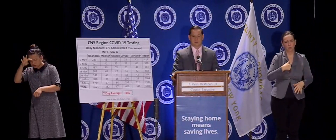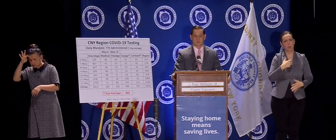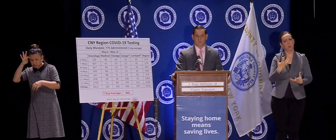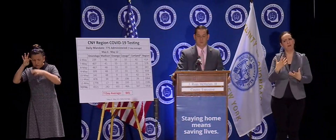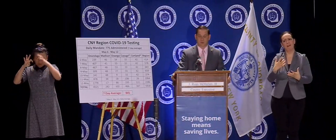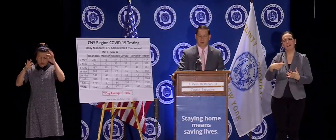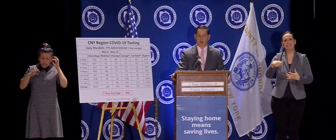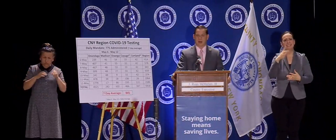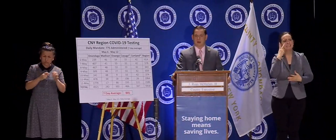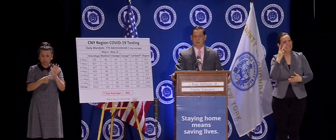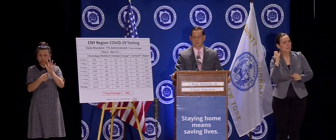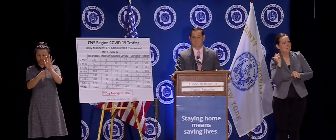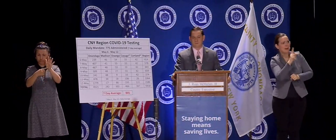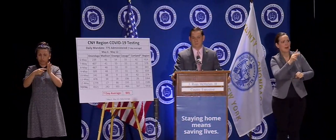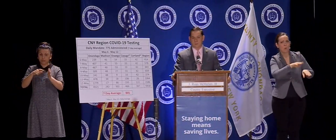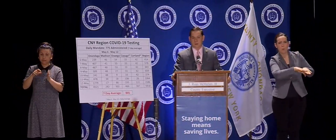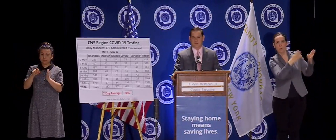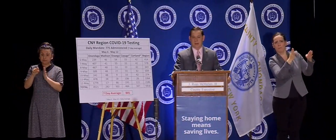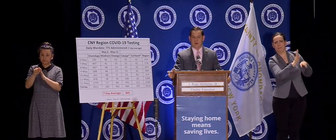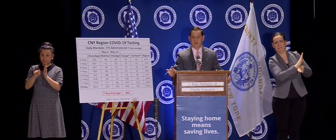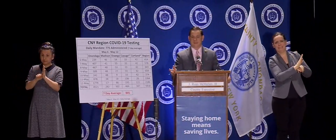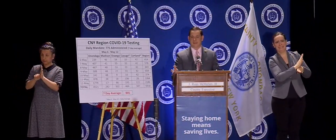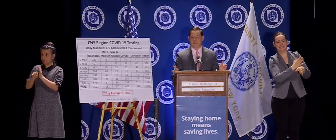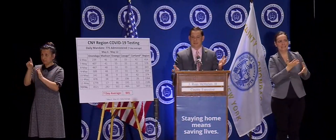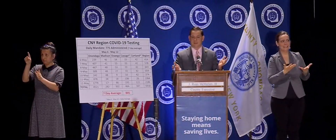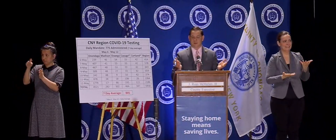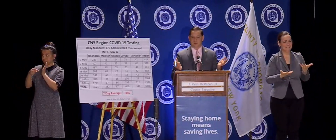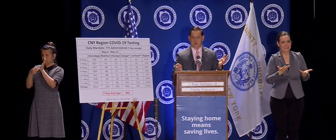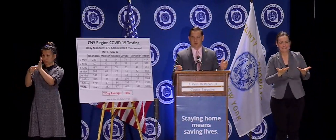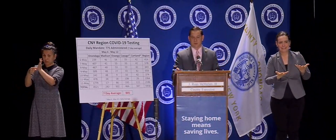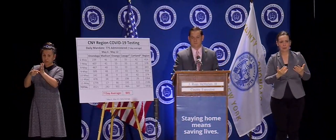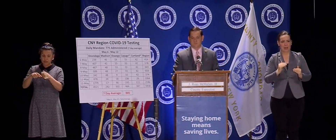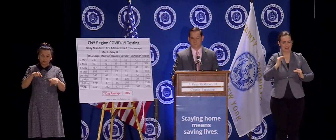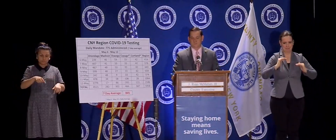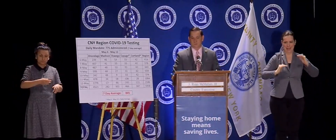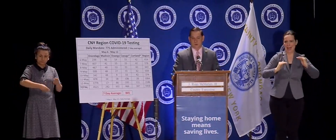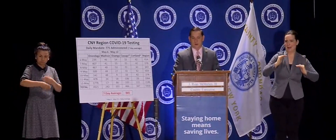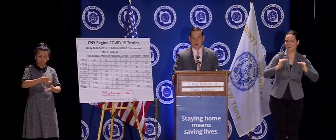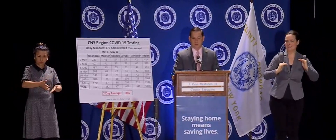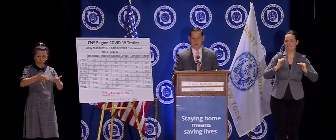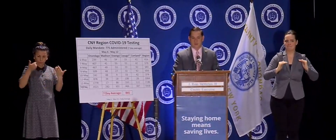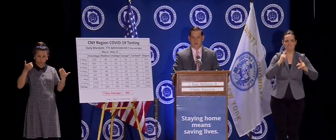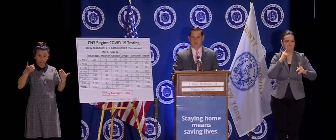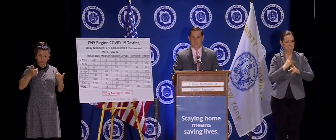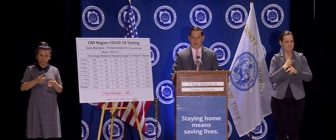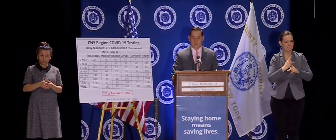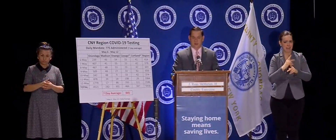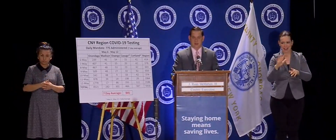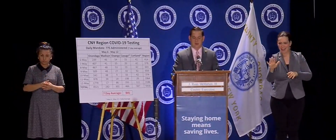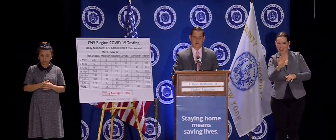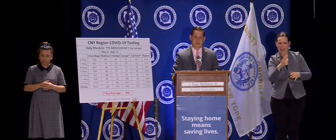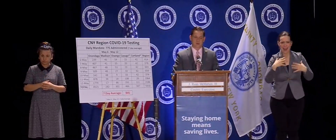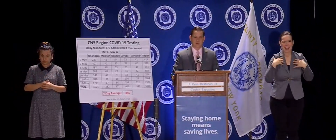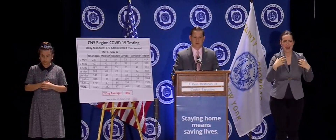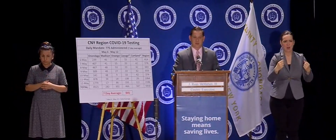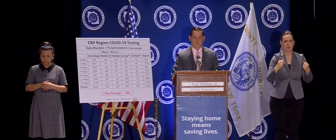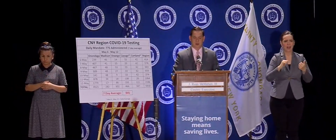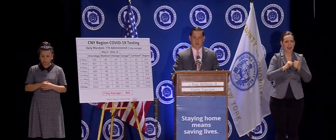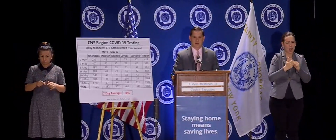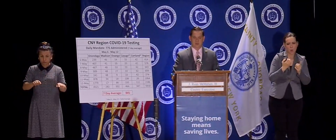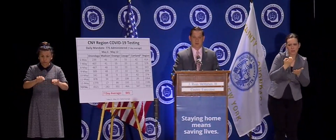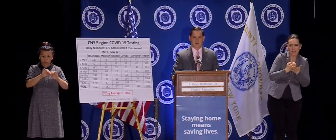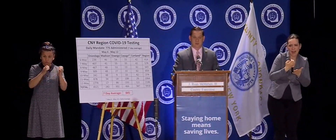metrics to restart our economy and balance the needs of the community. And so now we're kind of here. So